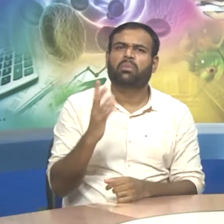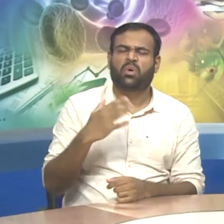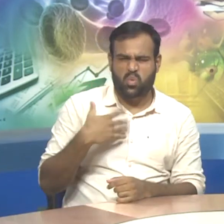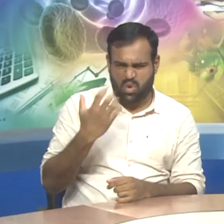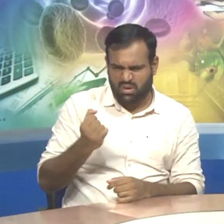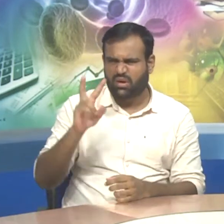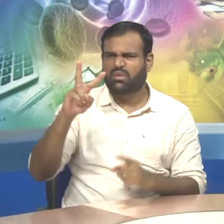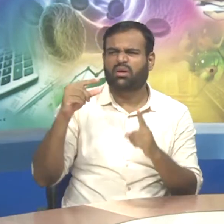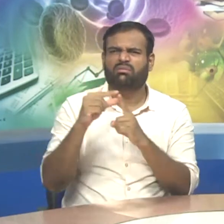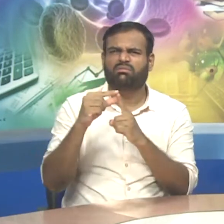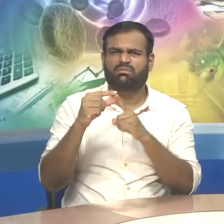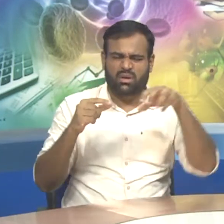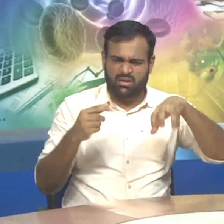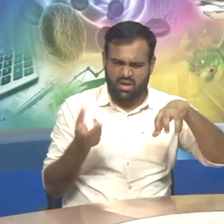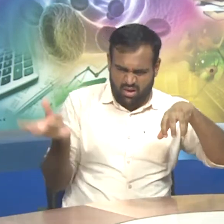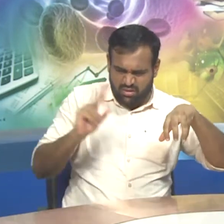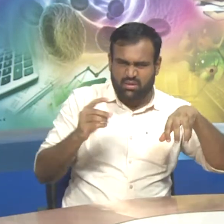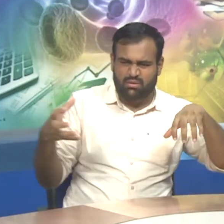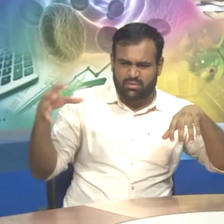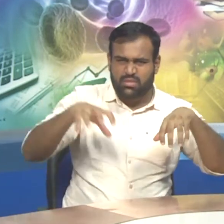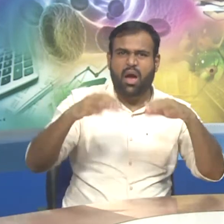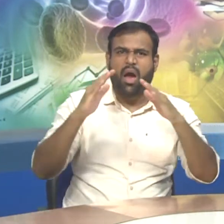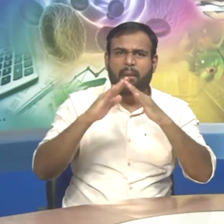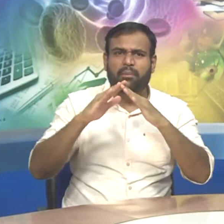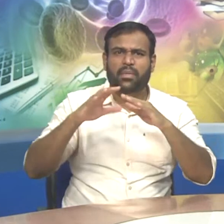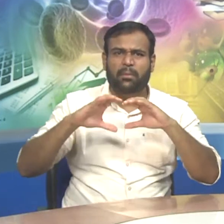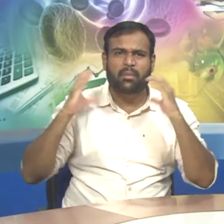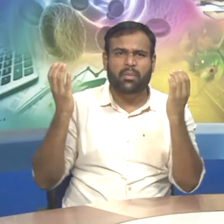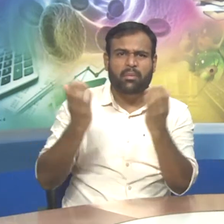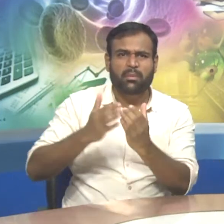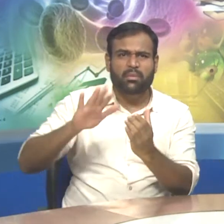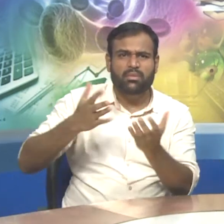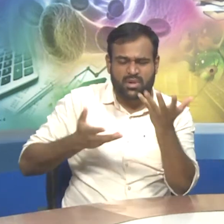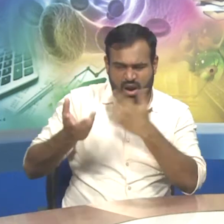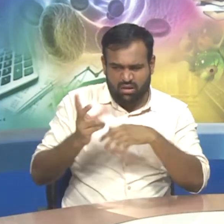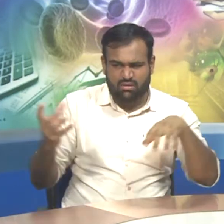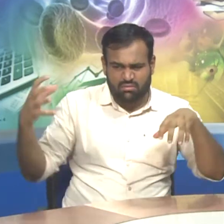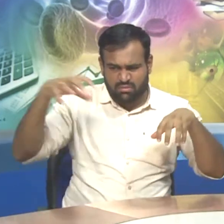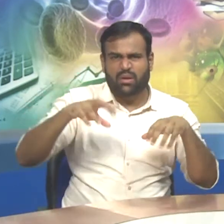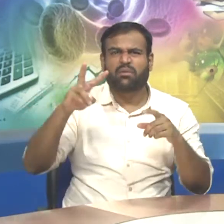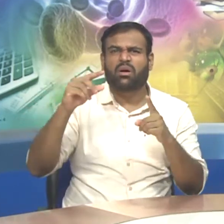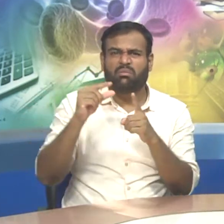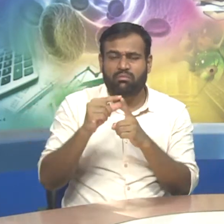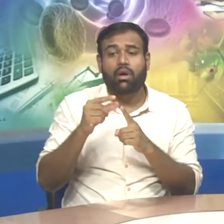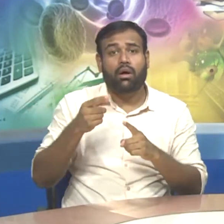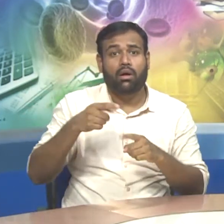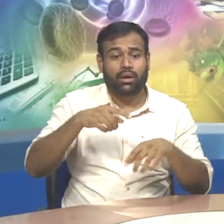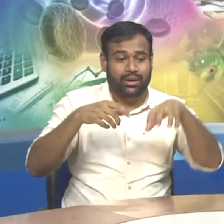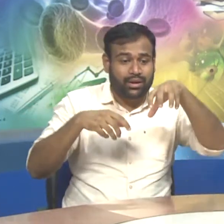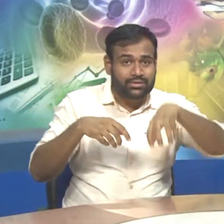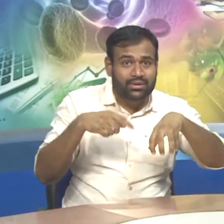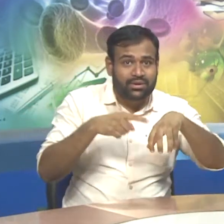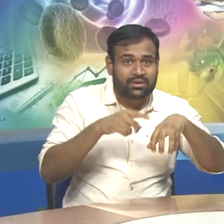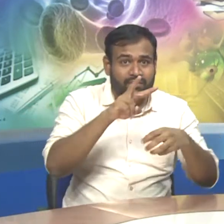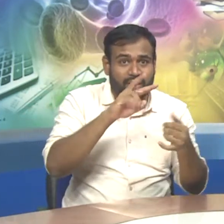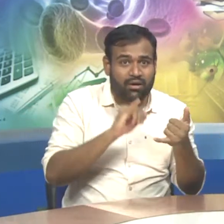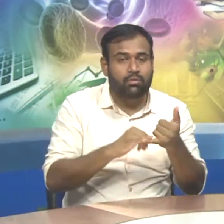this effect by a majority of the total membership of the Assembly and by